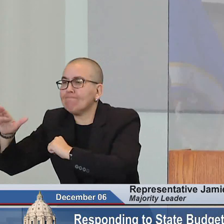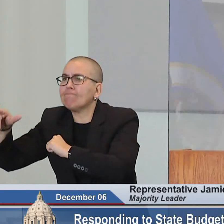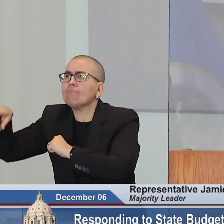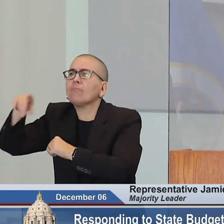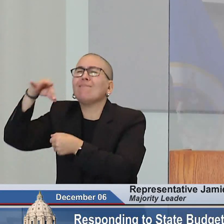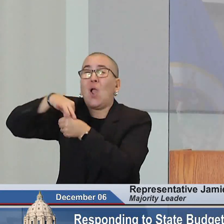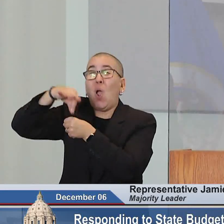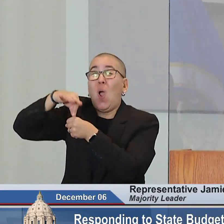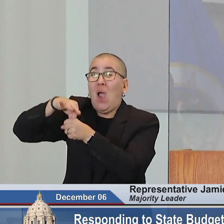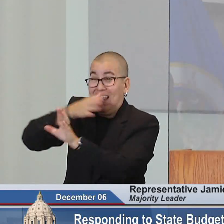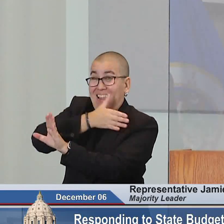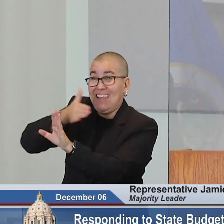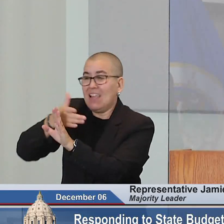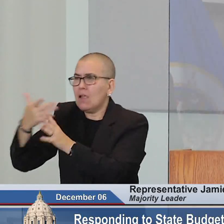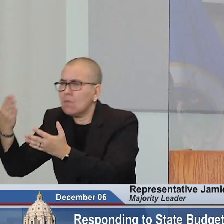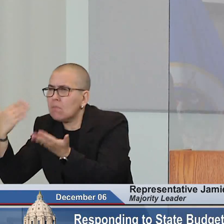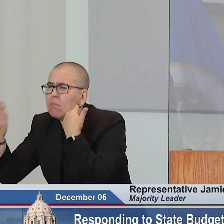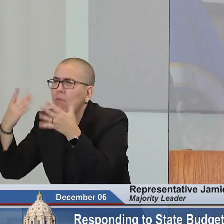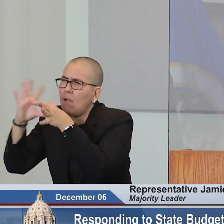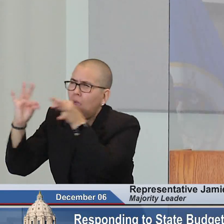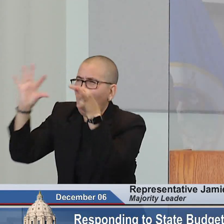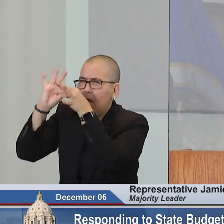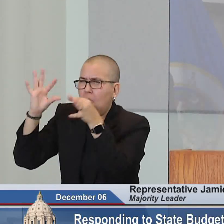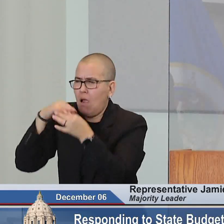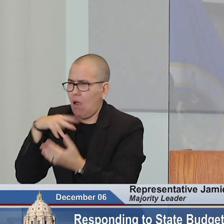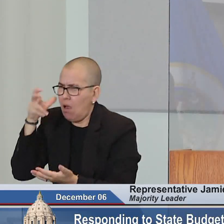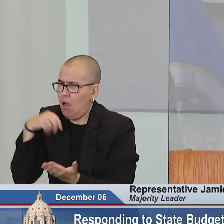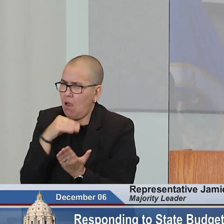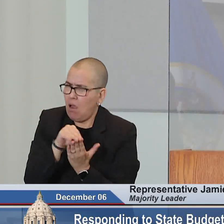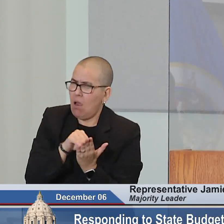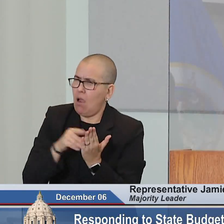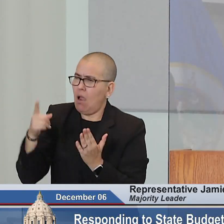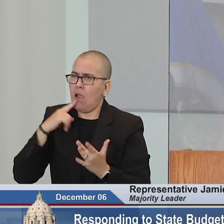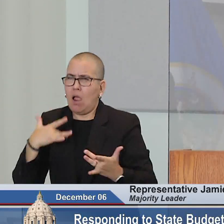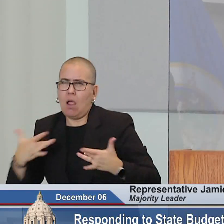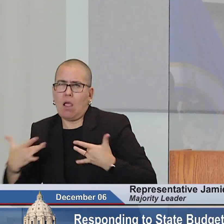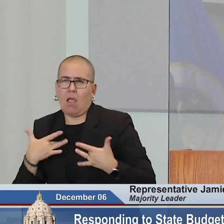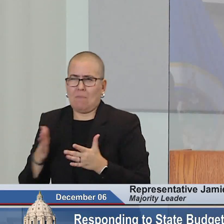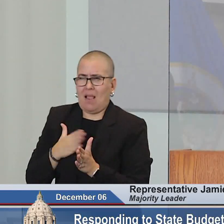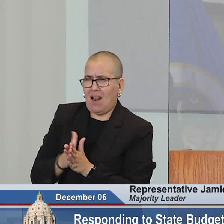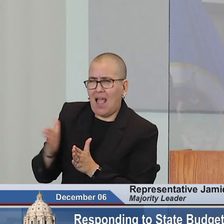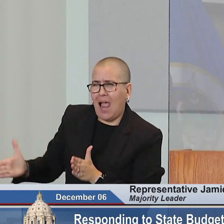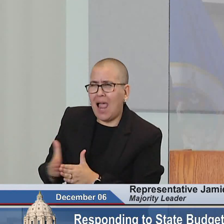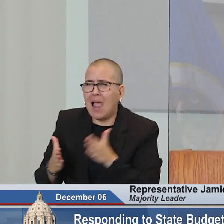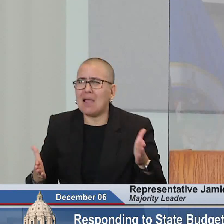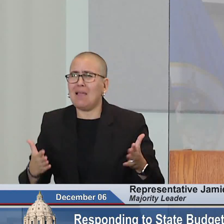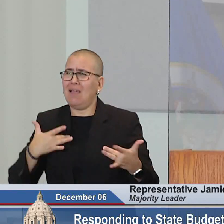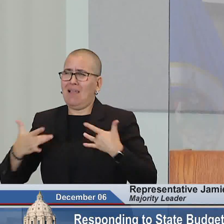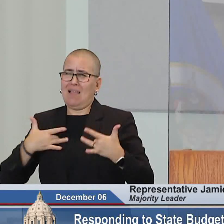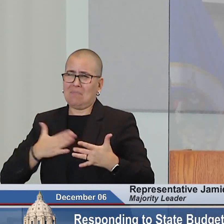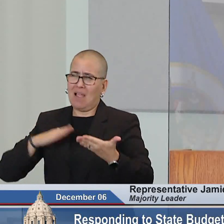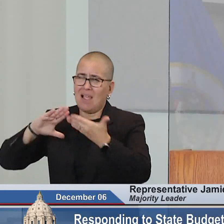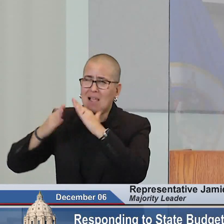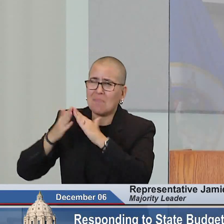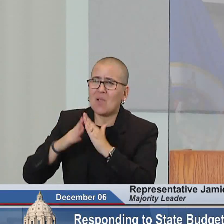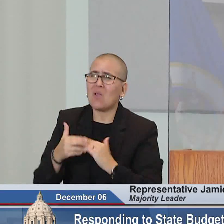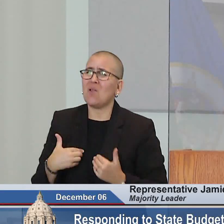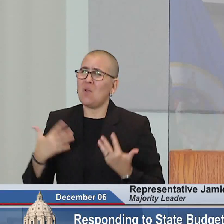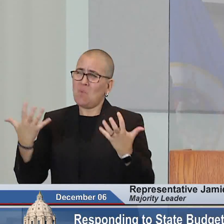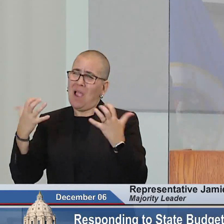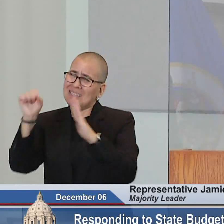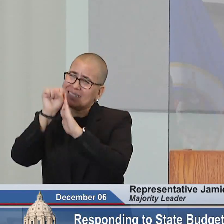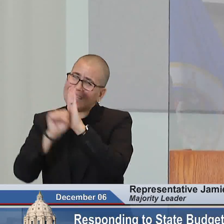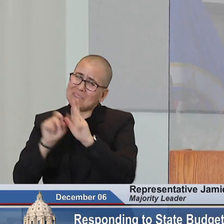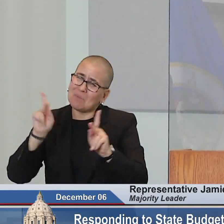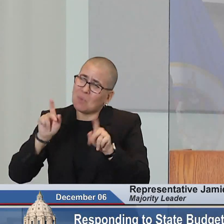their neighbors, and their communities. Minnesotans want a state that works better for everyone. They want a legislature that delivers instead